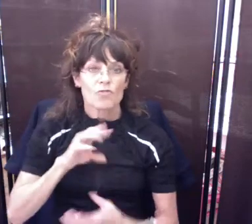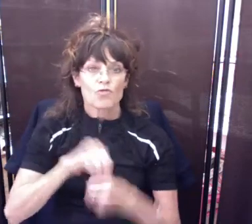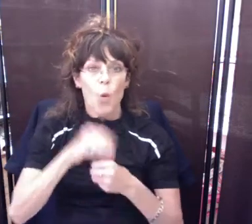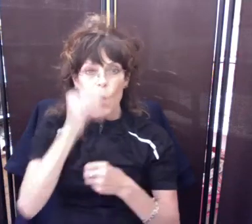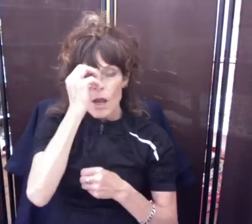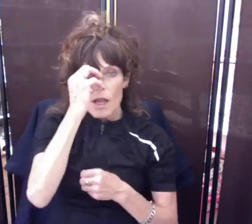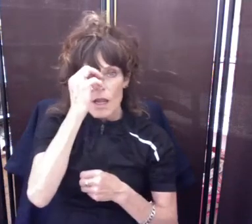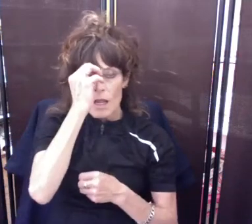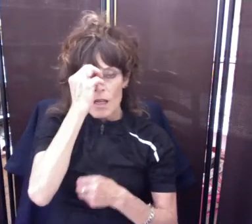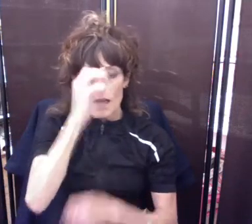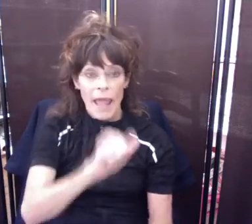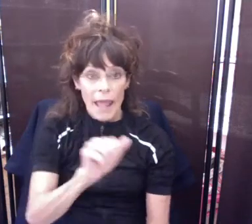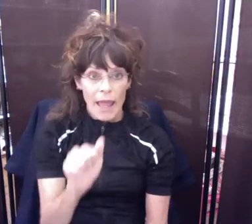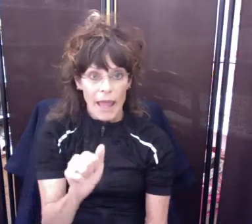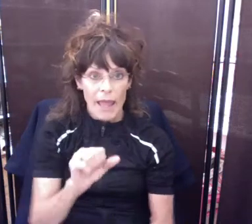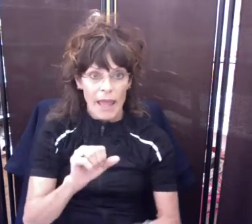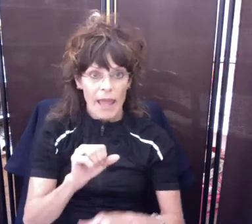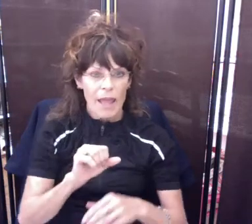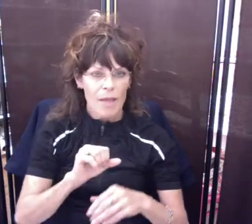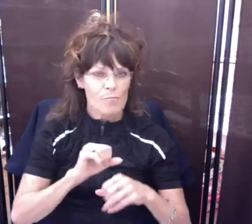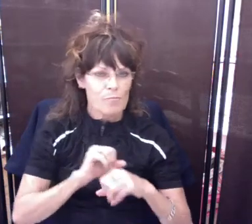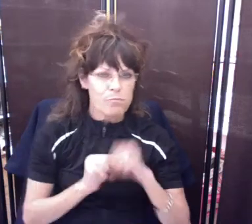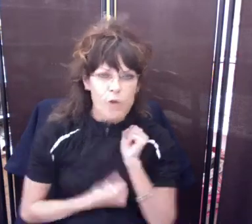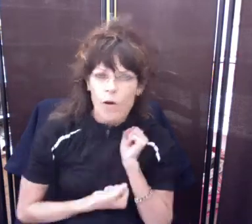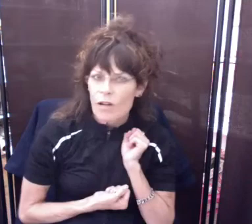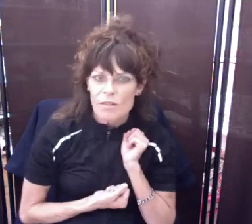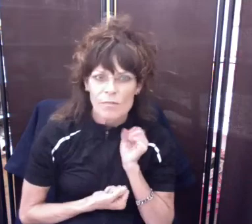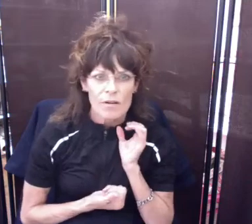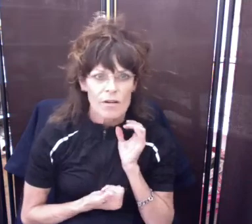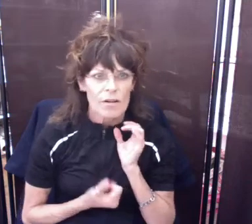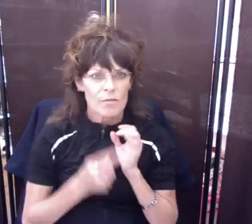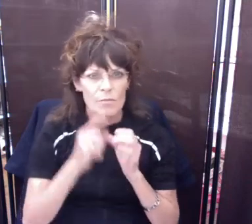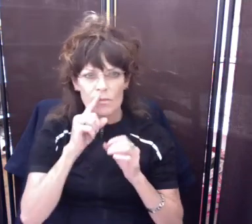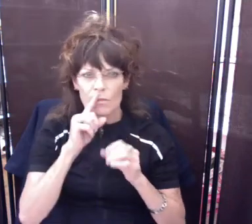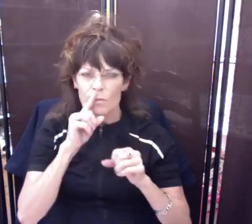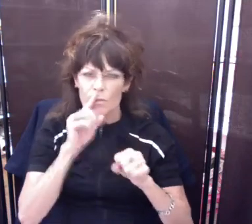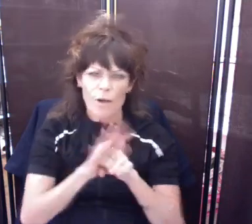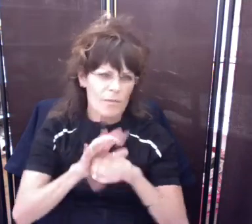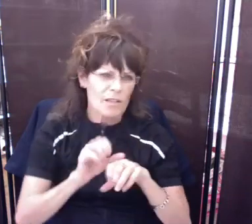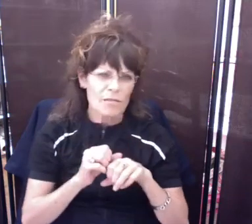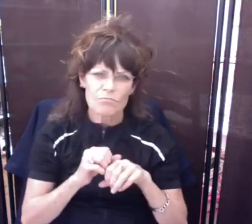so many people. We've broken so many promises. We've let so many people down, people we